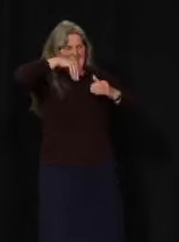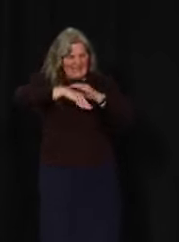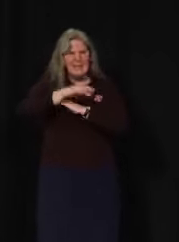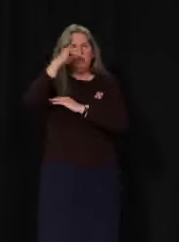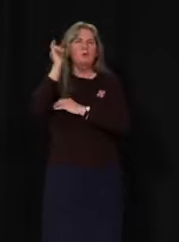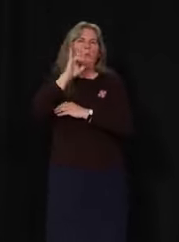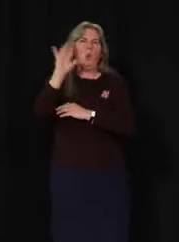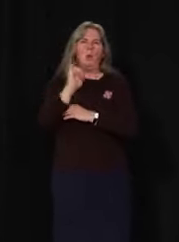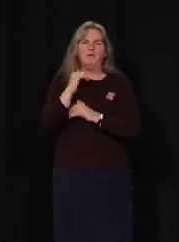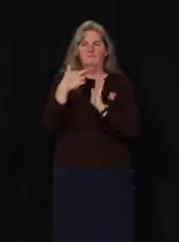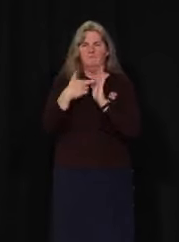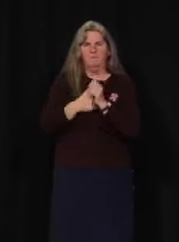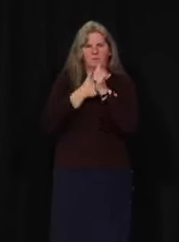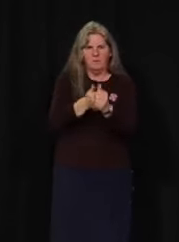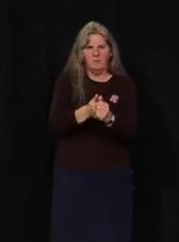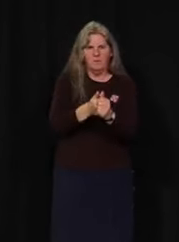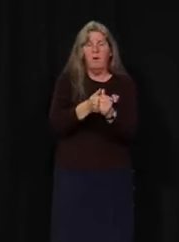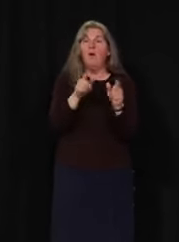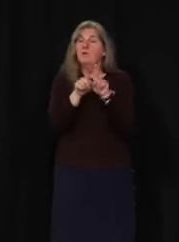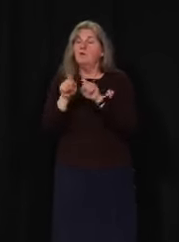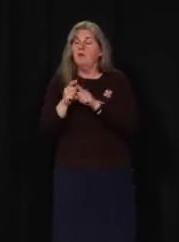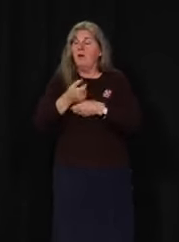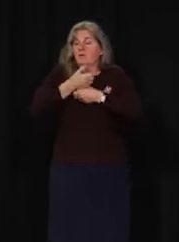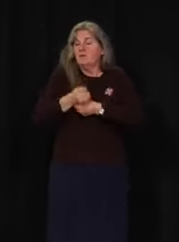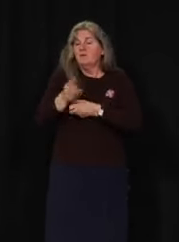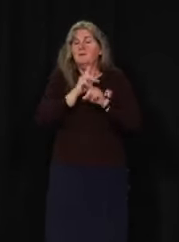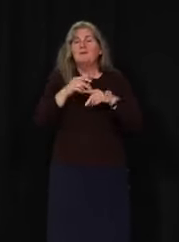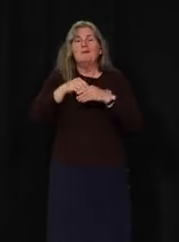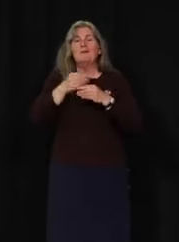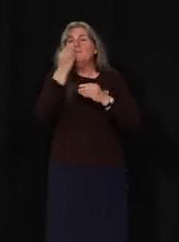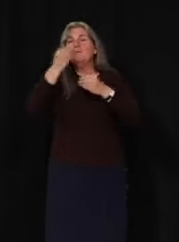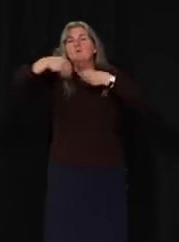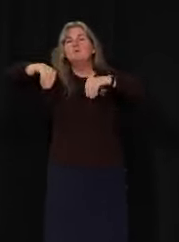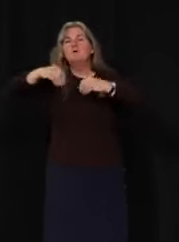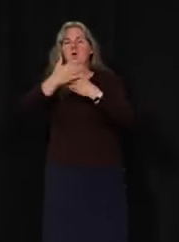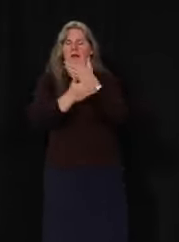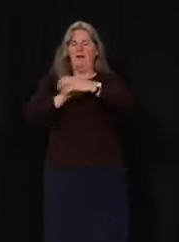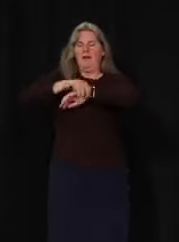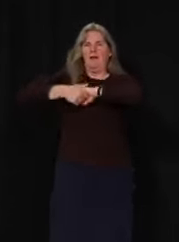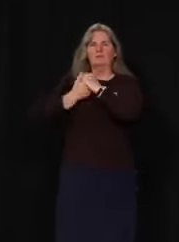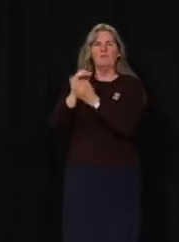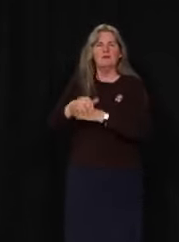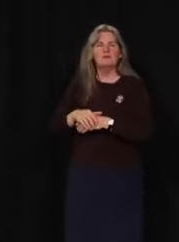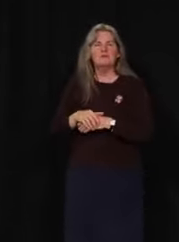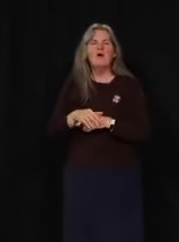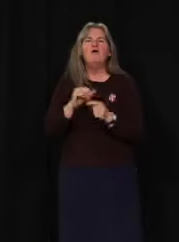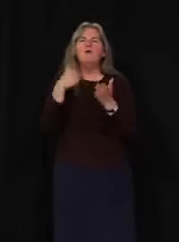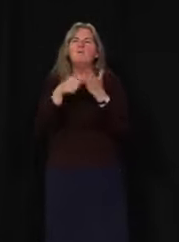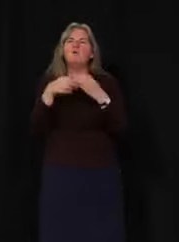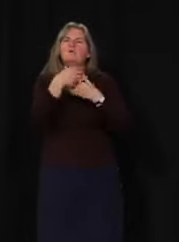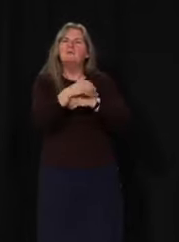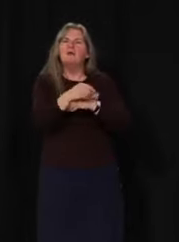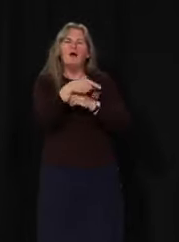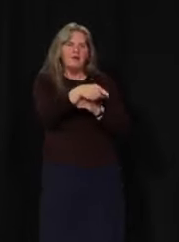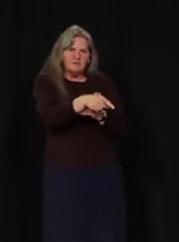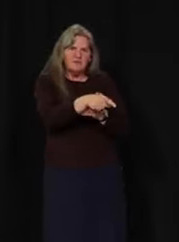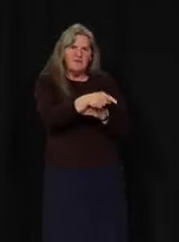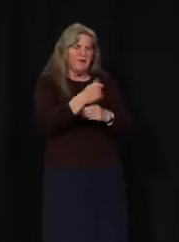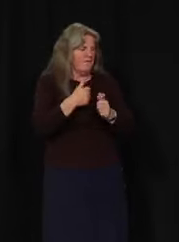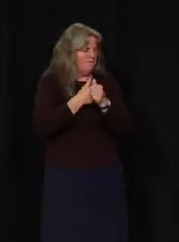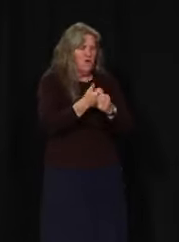to believe that the person in the grocery store has washed their hands, that the individual handing you your package at the post office is following the